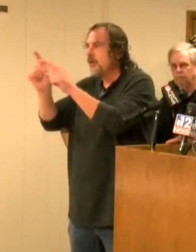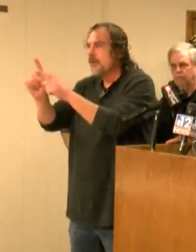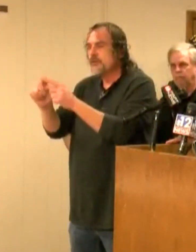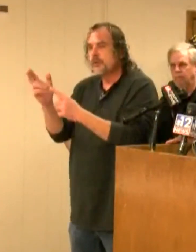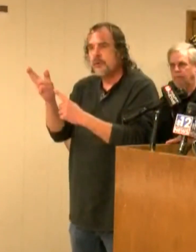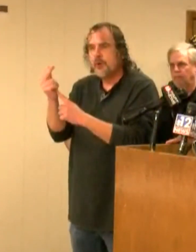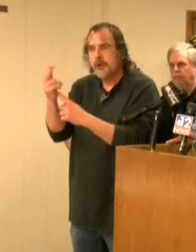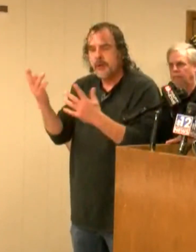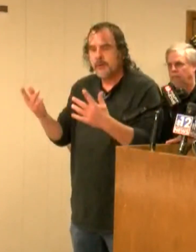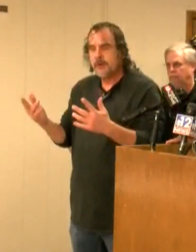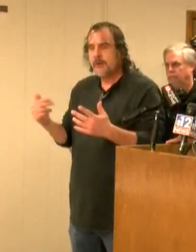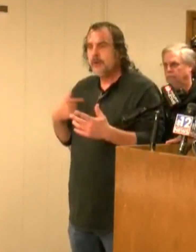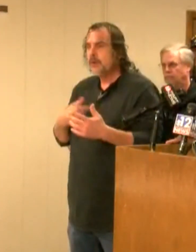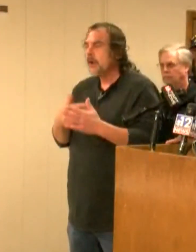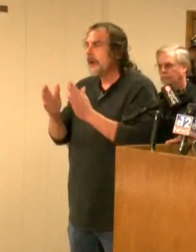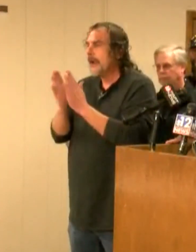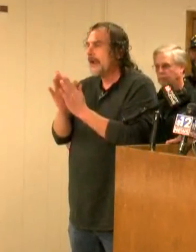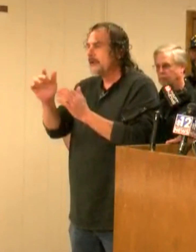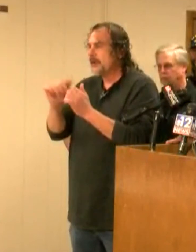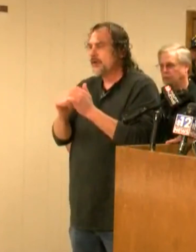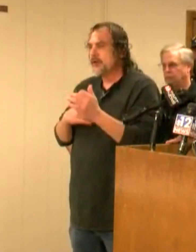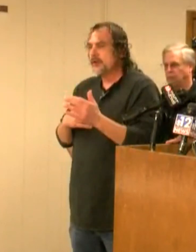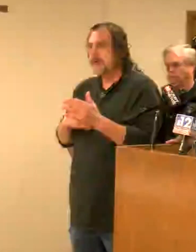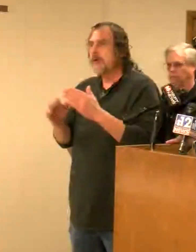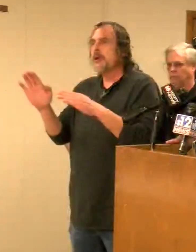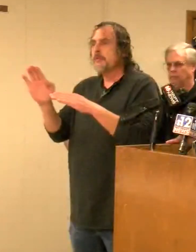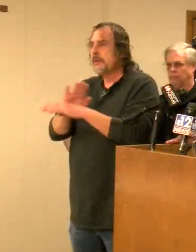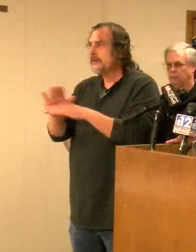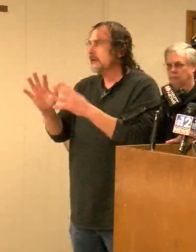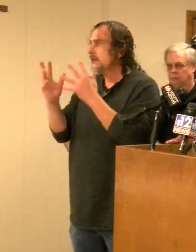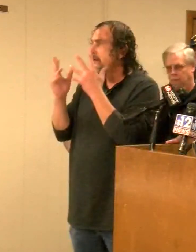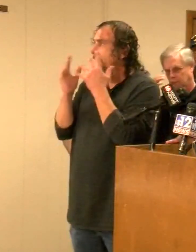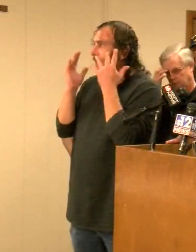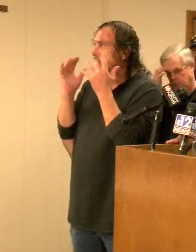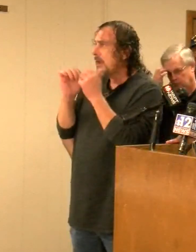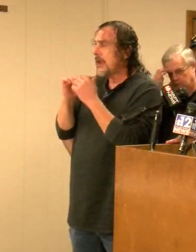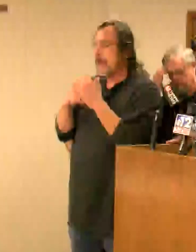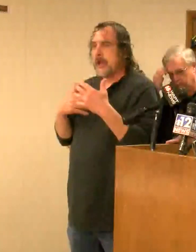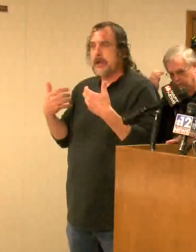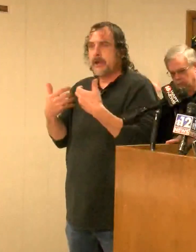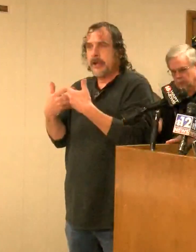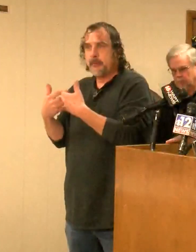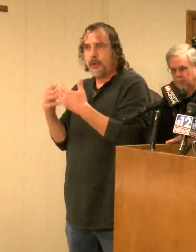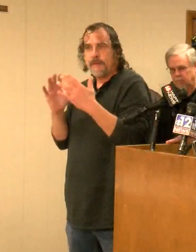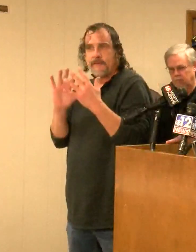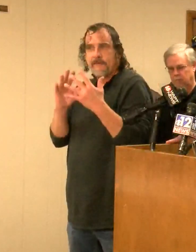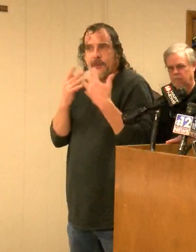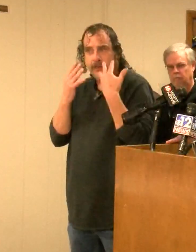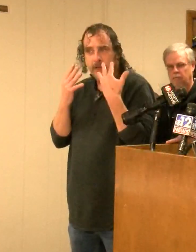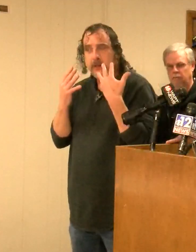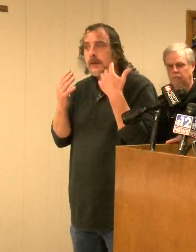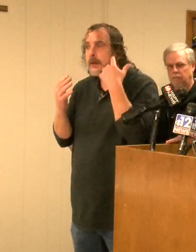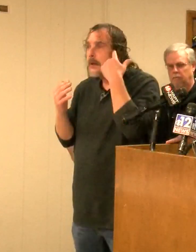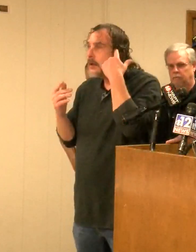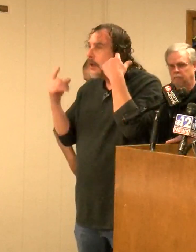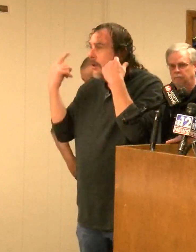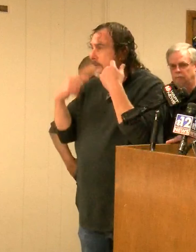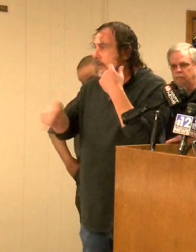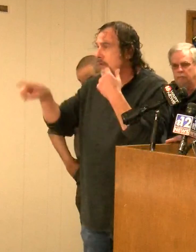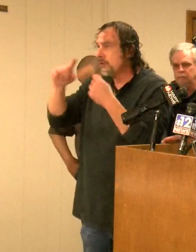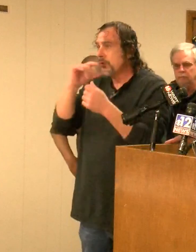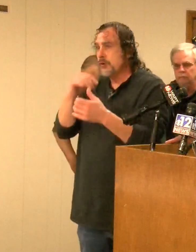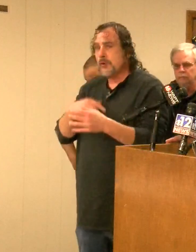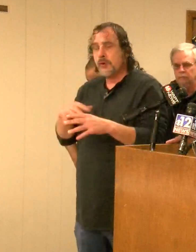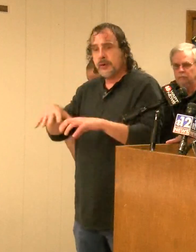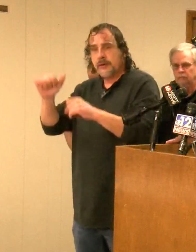hotels. We're asking you to be business friendly as well as neighbor friendly. For those of you that want to take